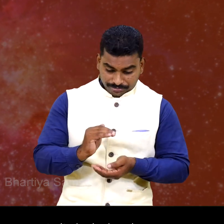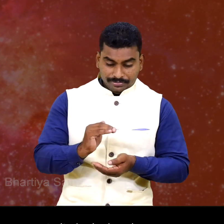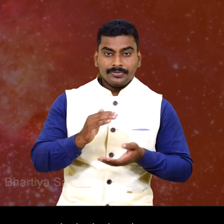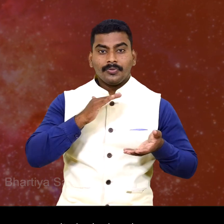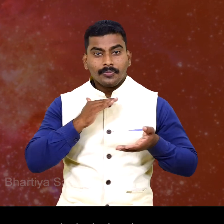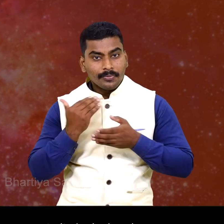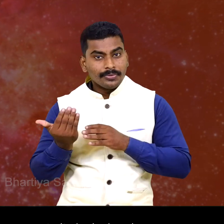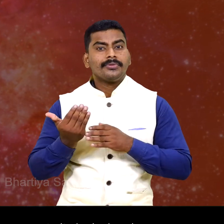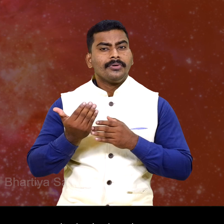logical end.